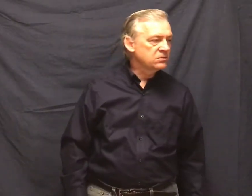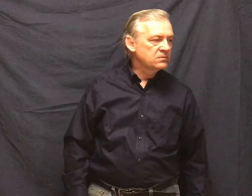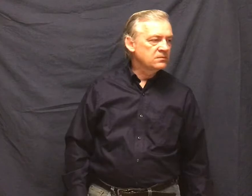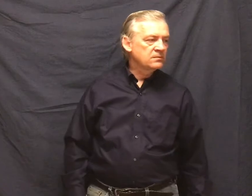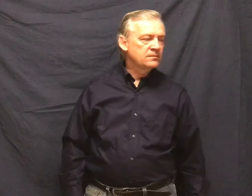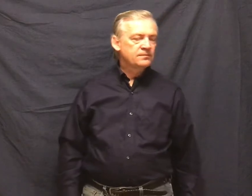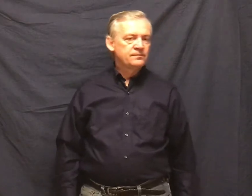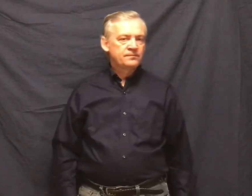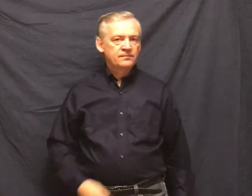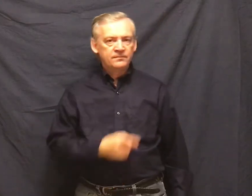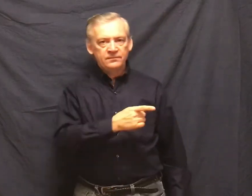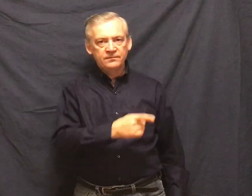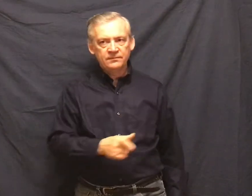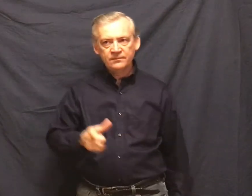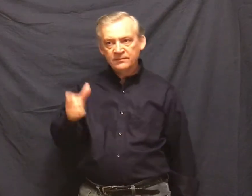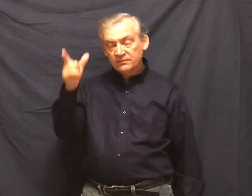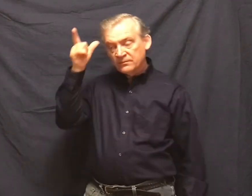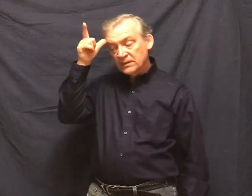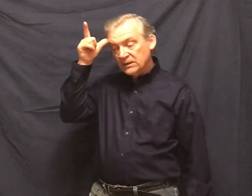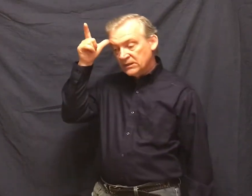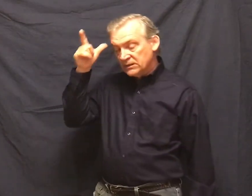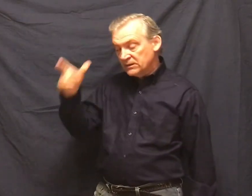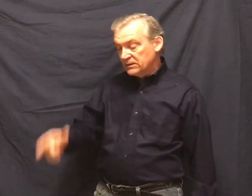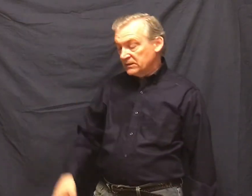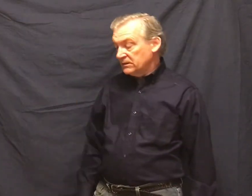Lenny flapped his big hands helplessly.